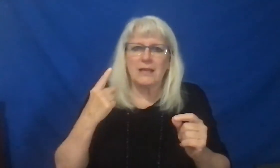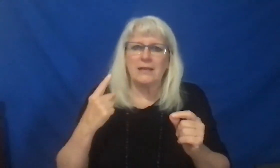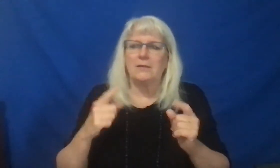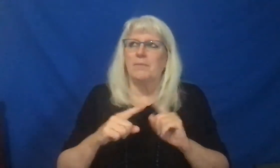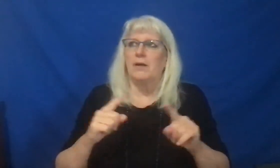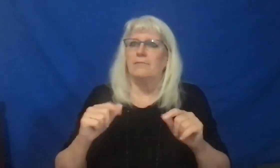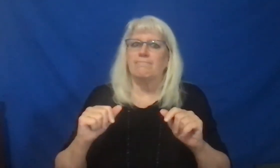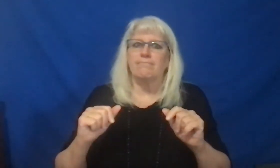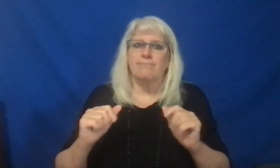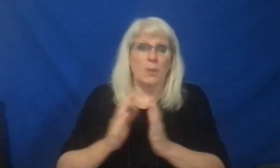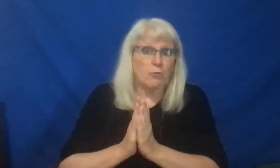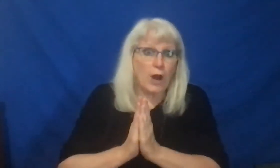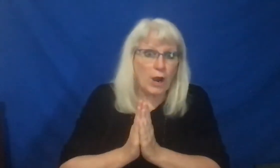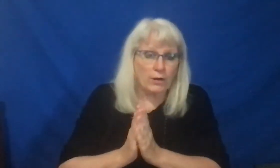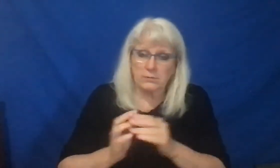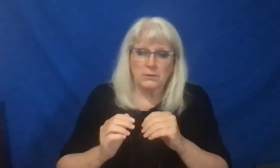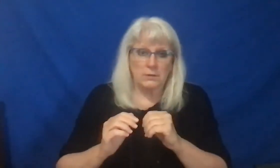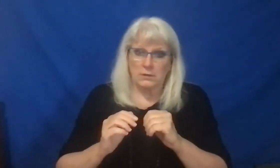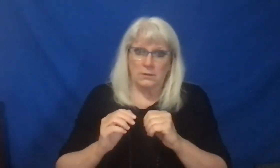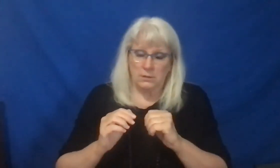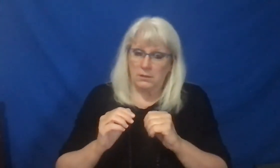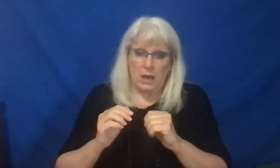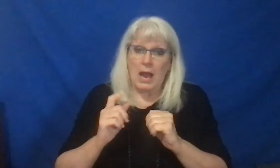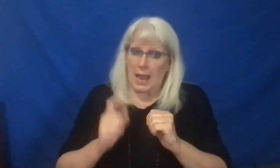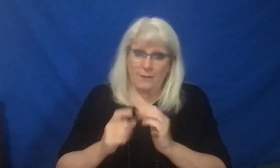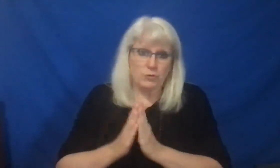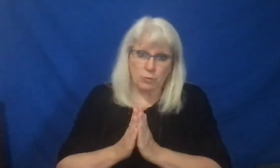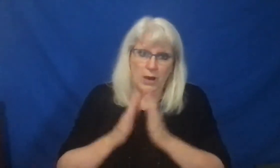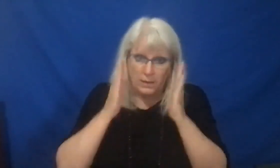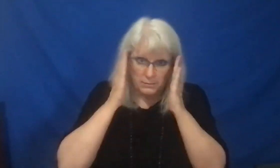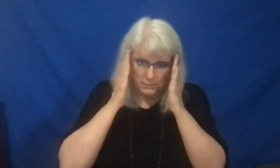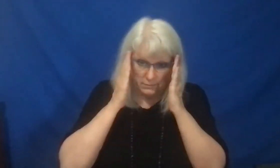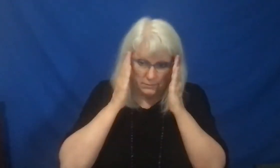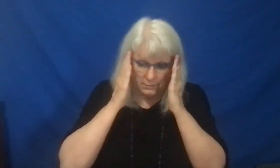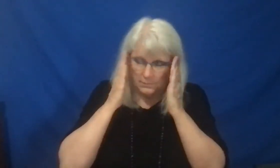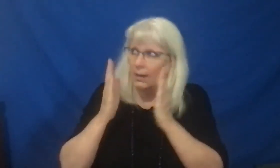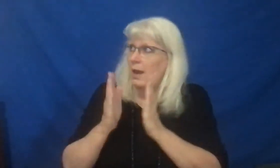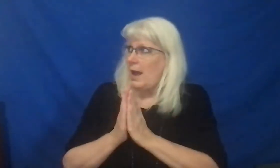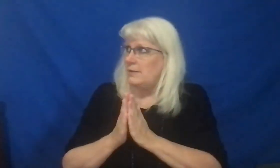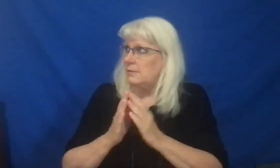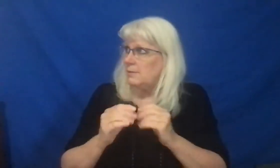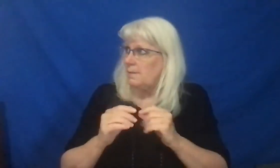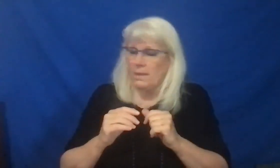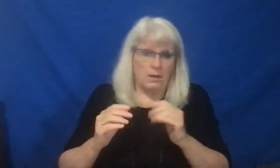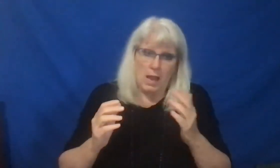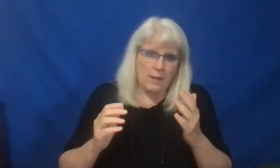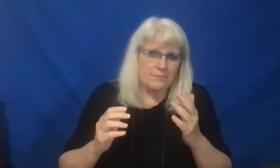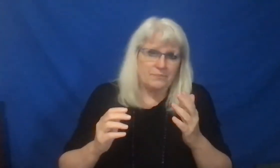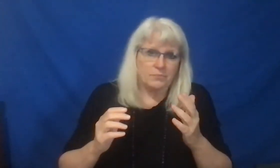the prayer that I really have to bring into this, right? I have to ask myself as I'm going through these, is this my ego